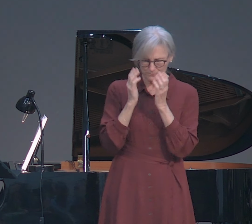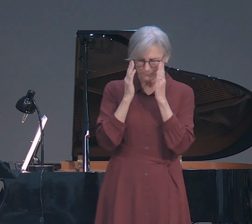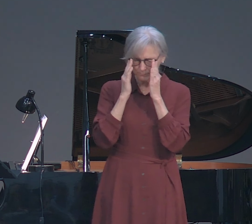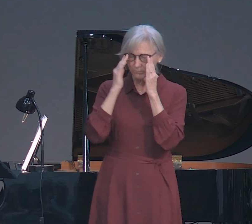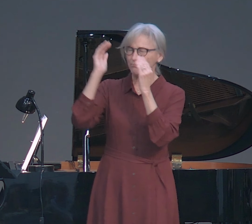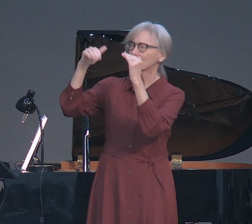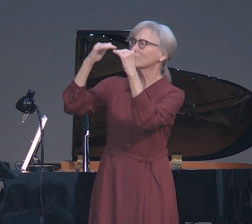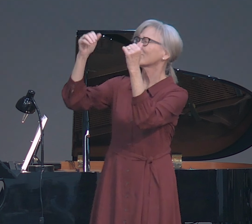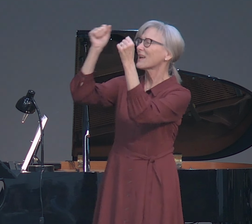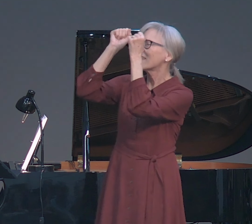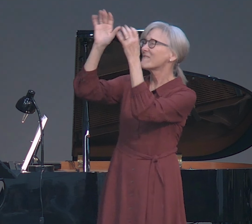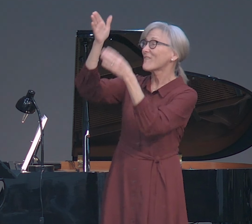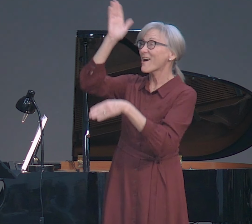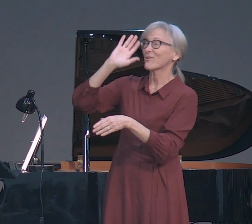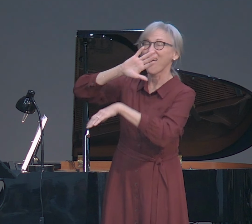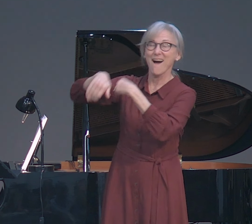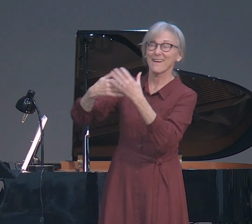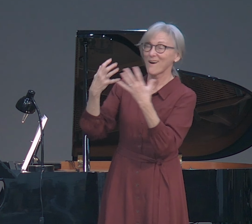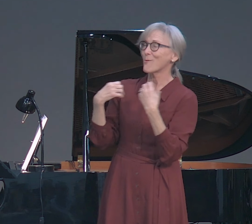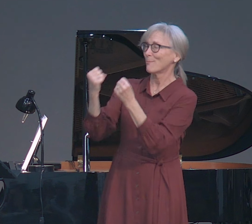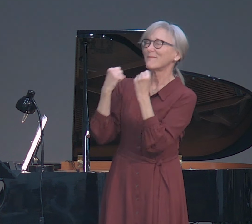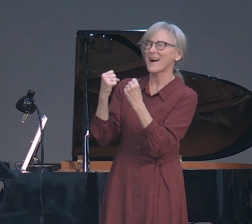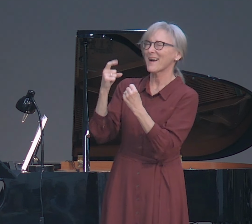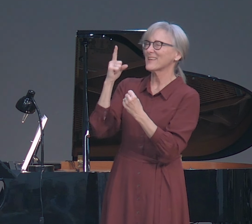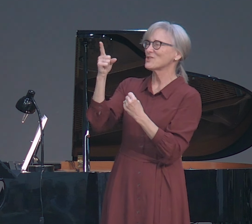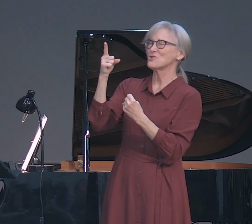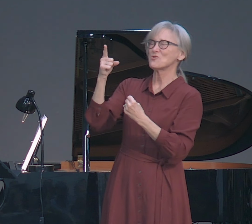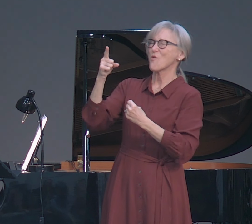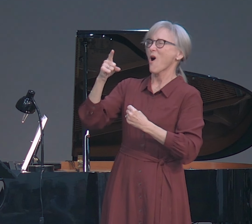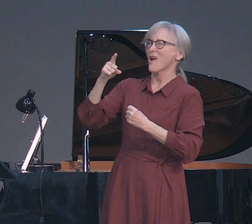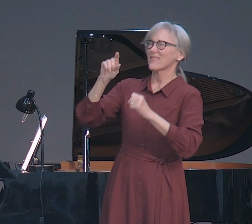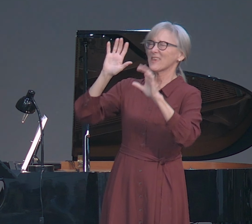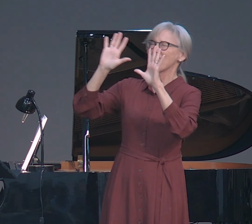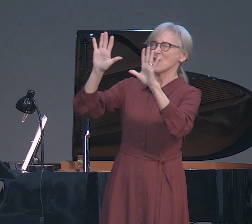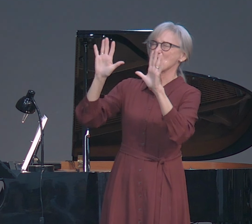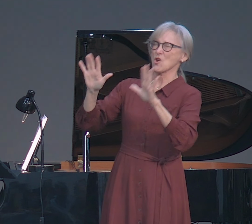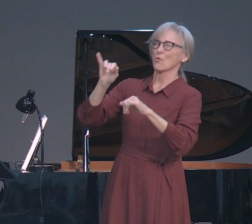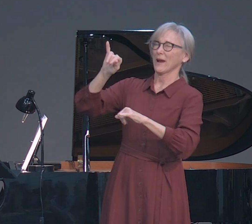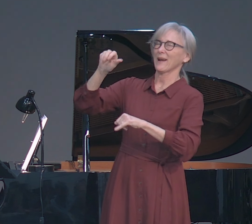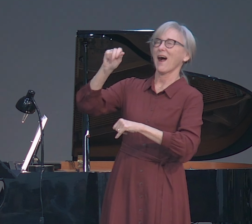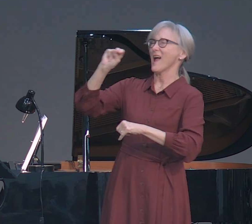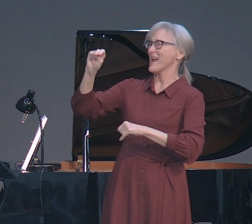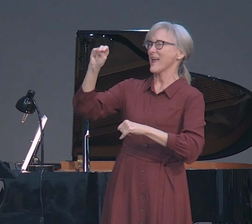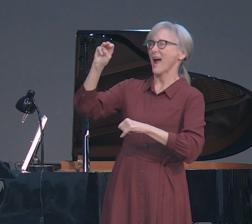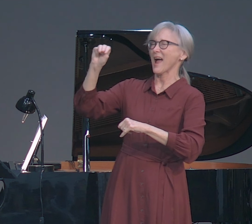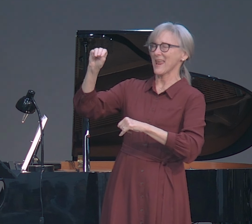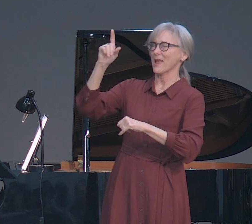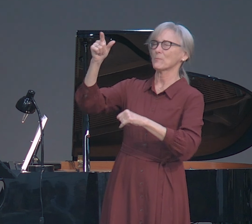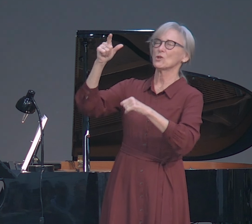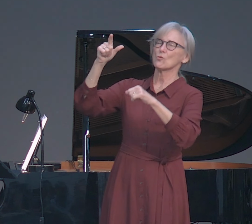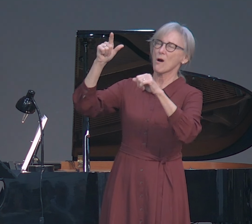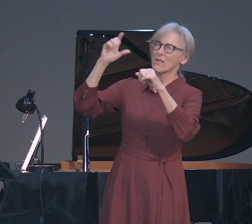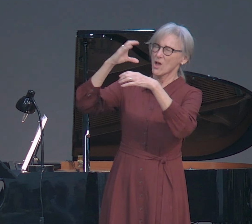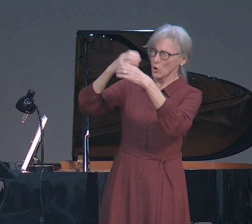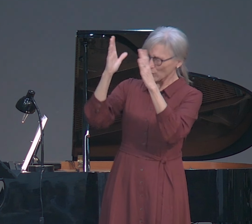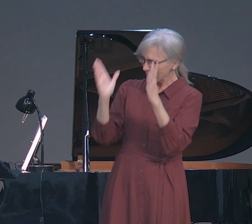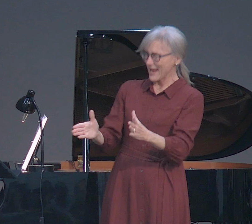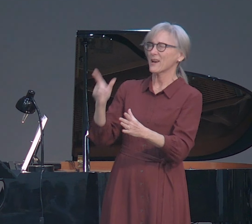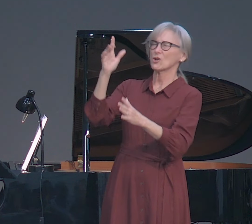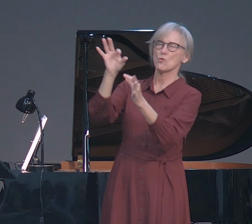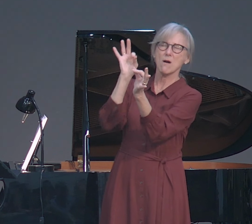Heavenly Father, God Almighty, you are the great I am, the creator of all things, perfect